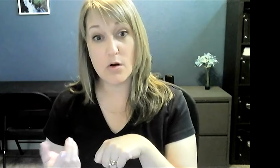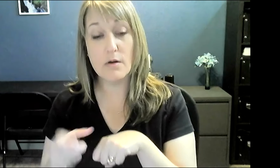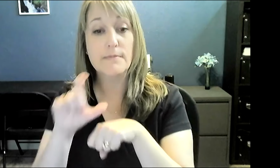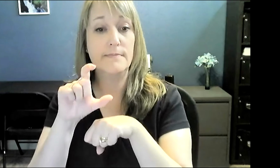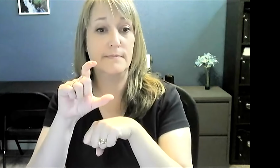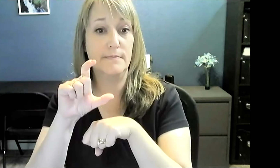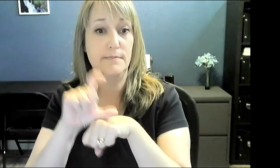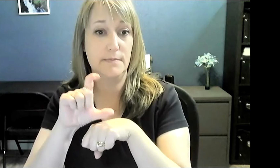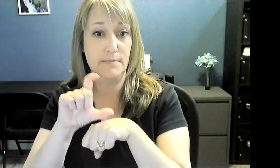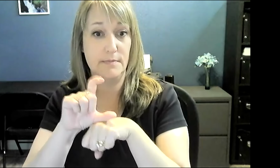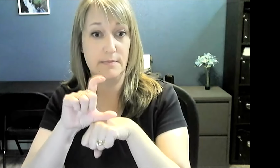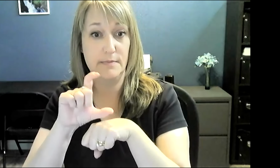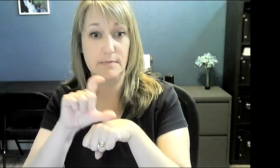or